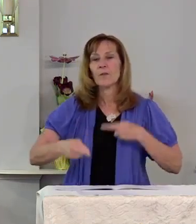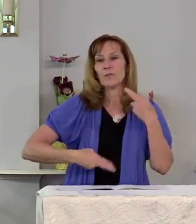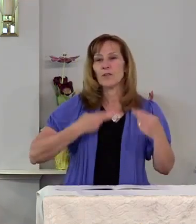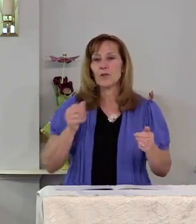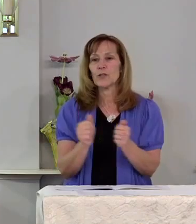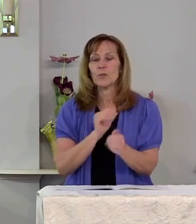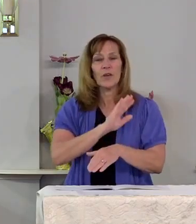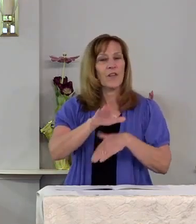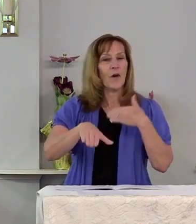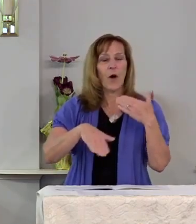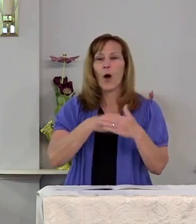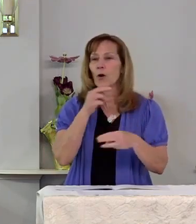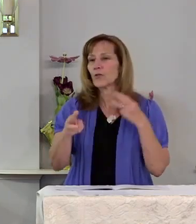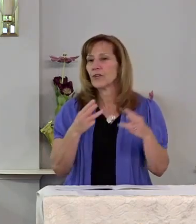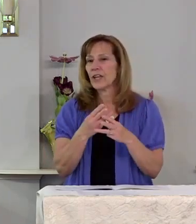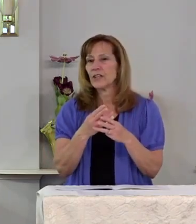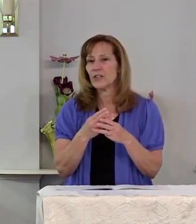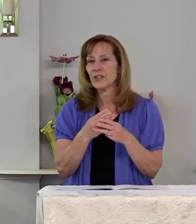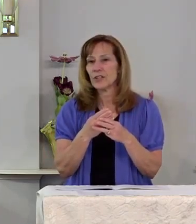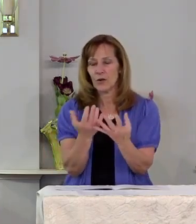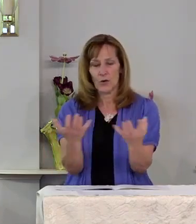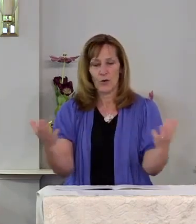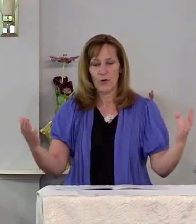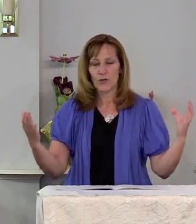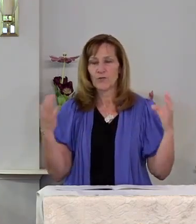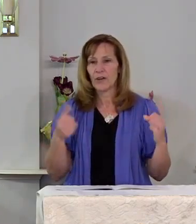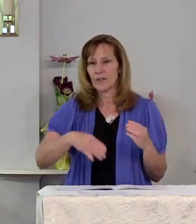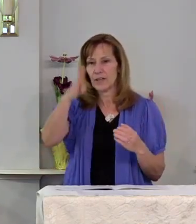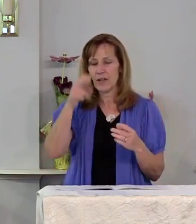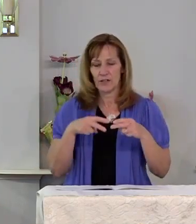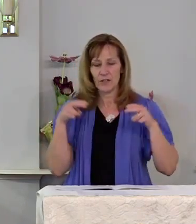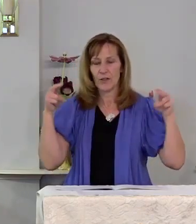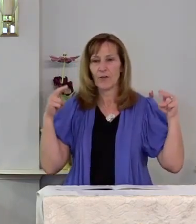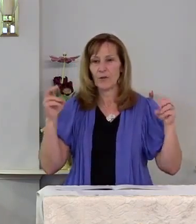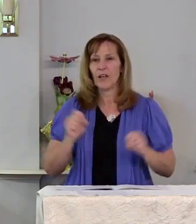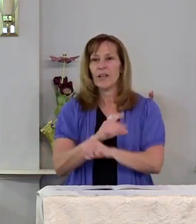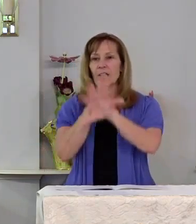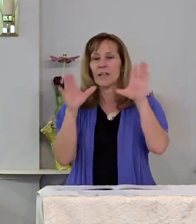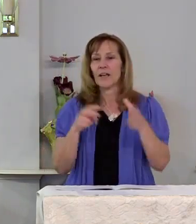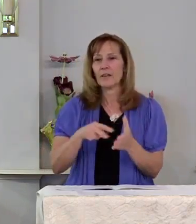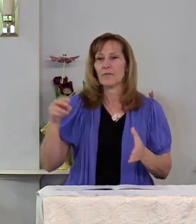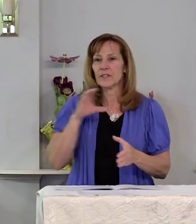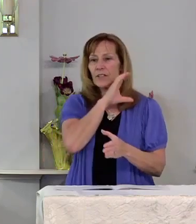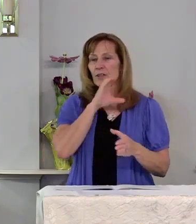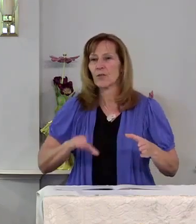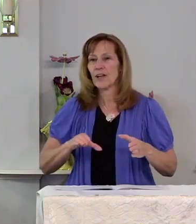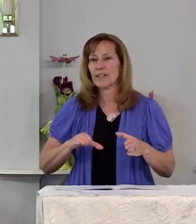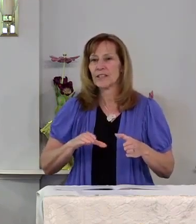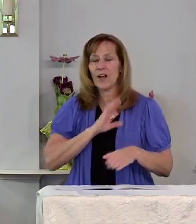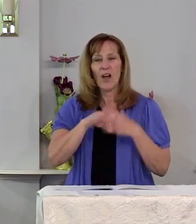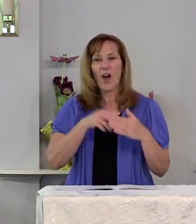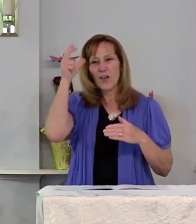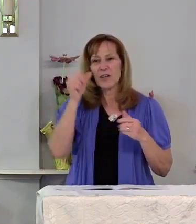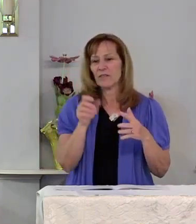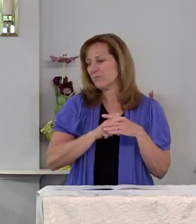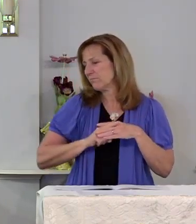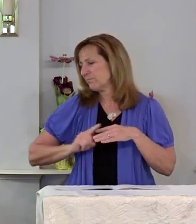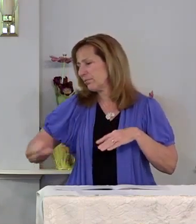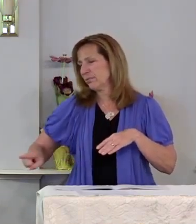Rejoice with all creation around God's throne. The light of the risen Christ puts to flight all evil